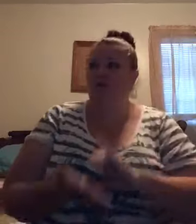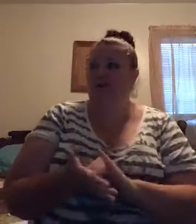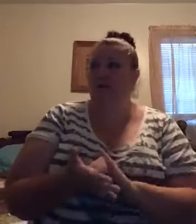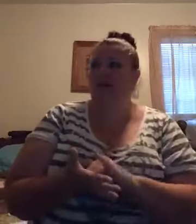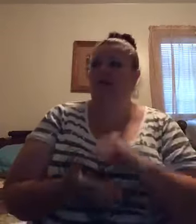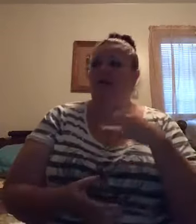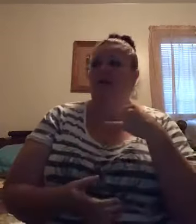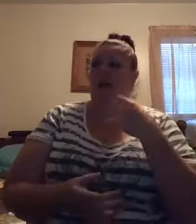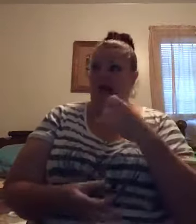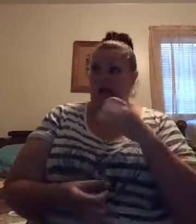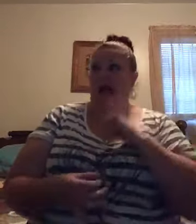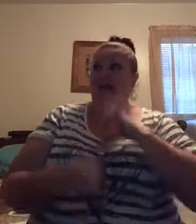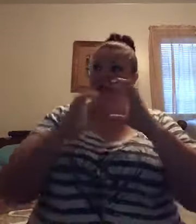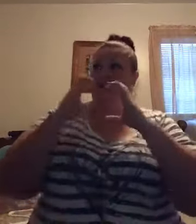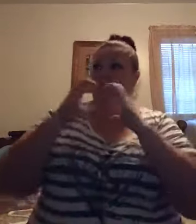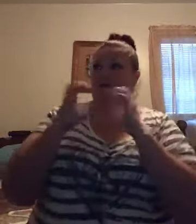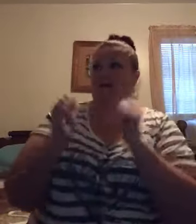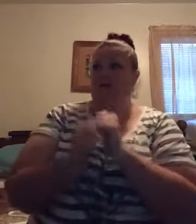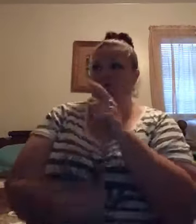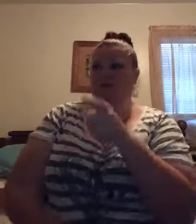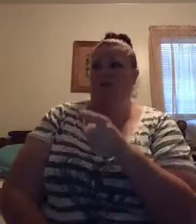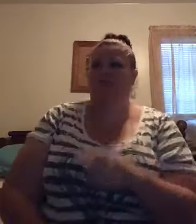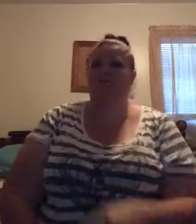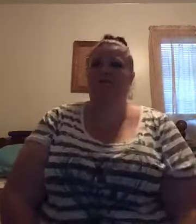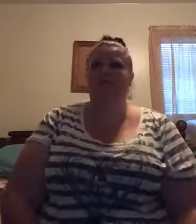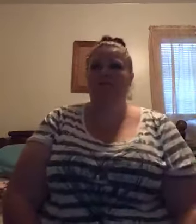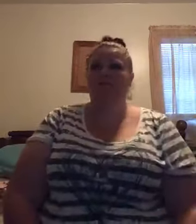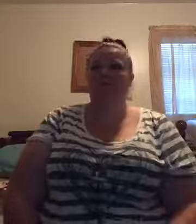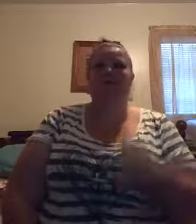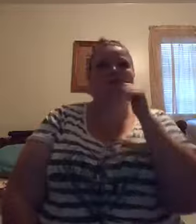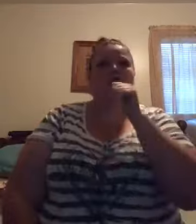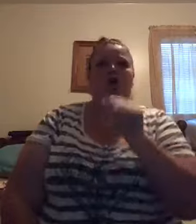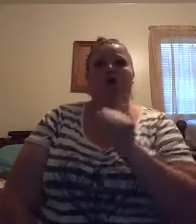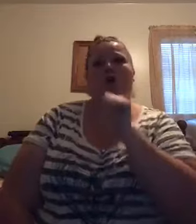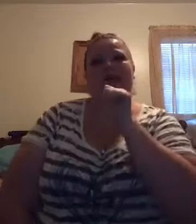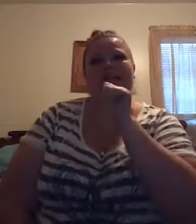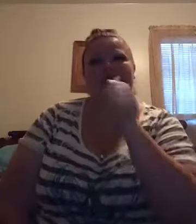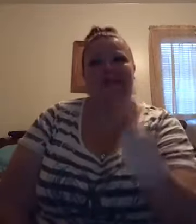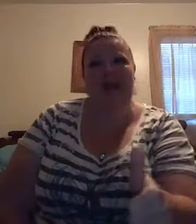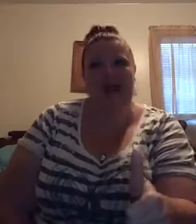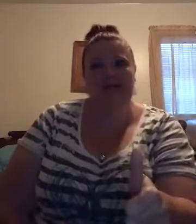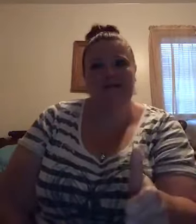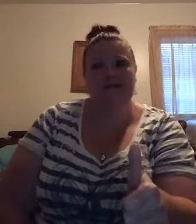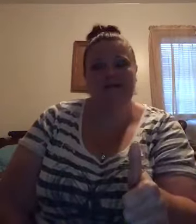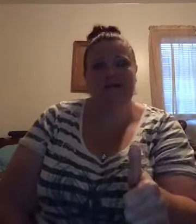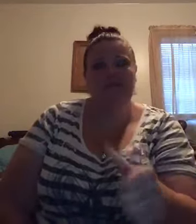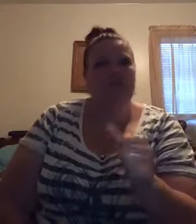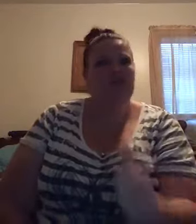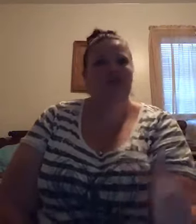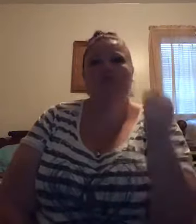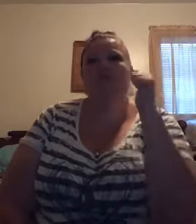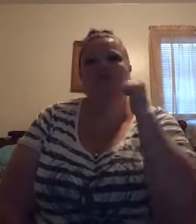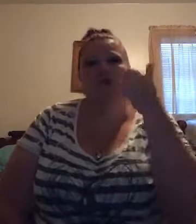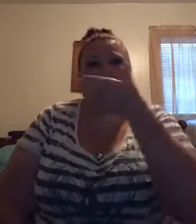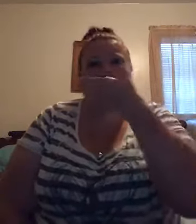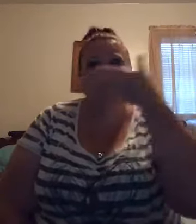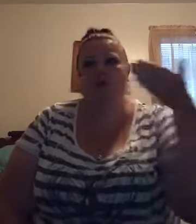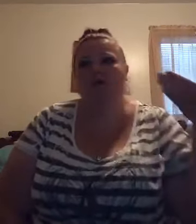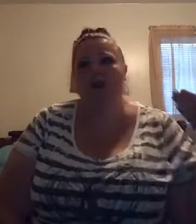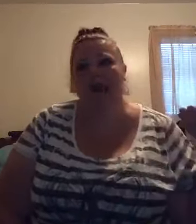that I can communicate with you? The girl did not. She refused to move her hand